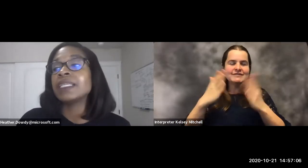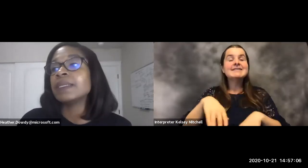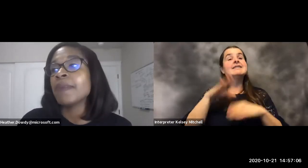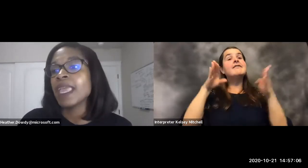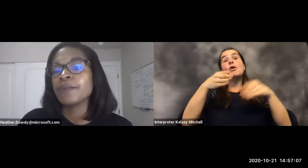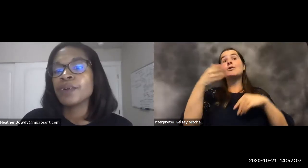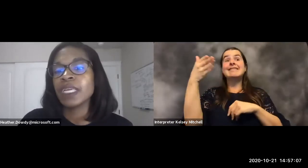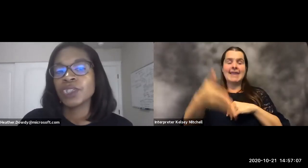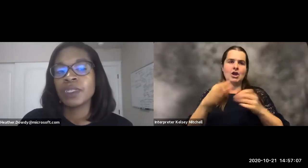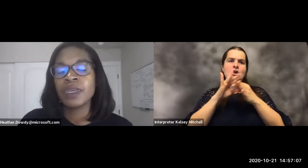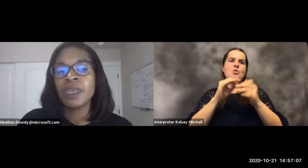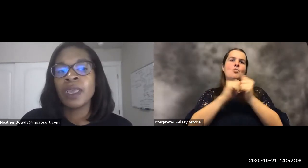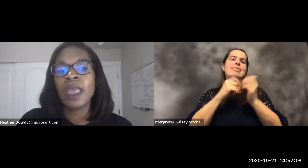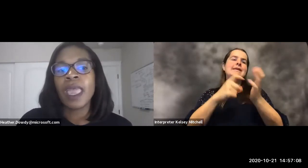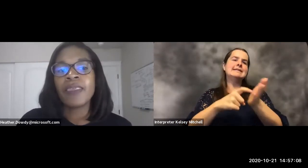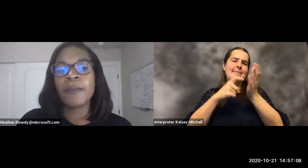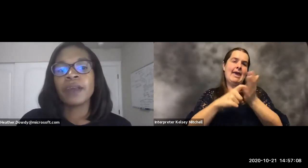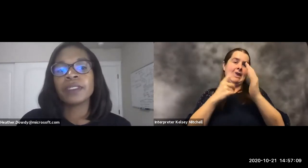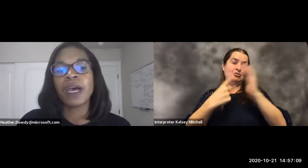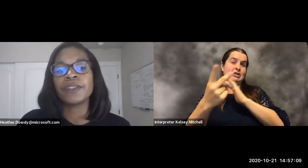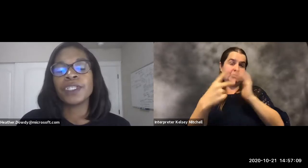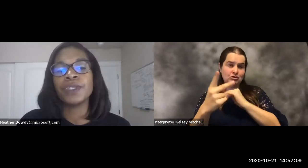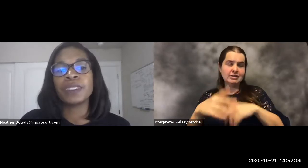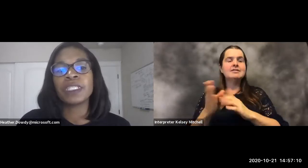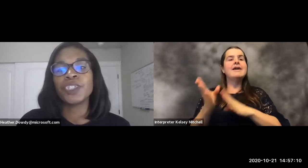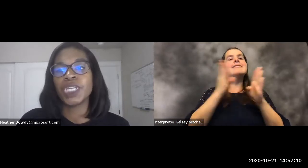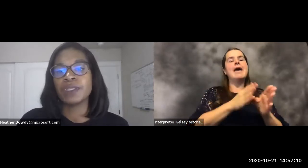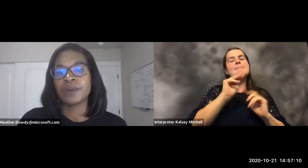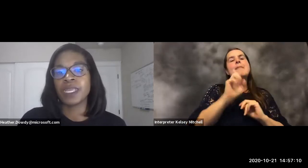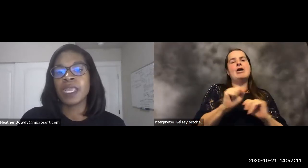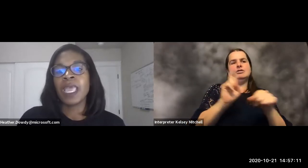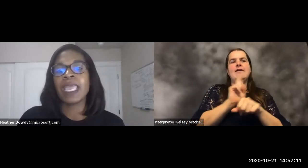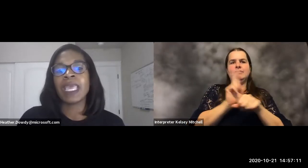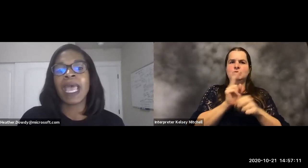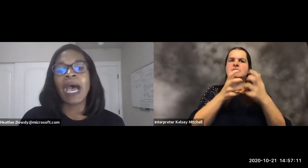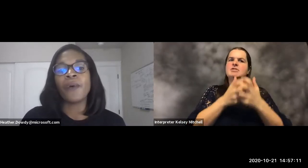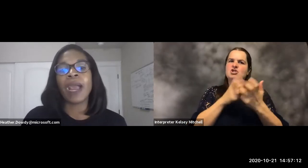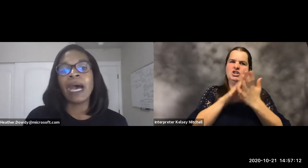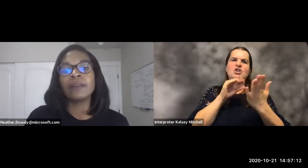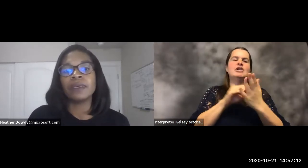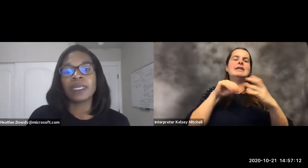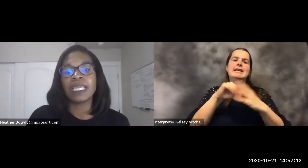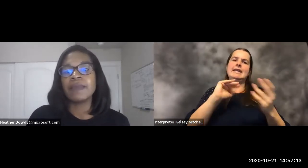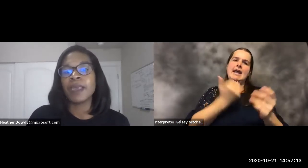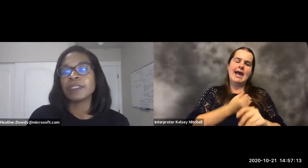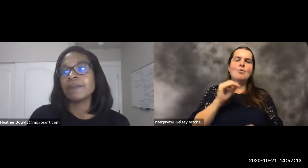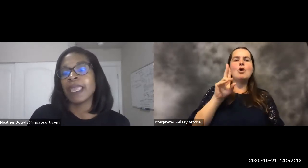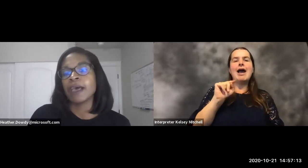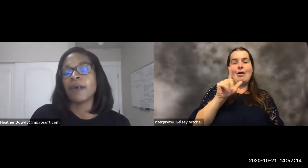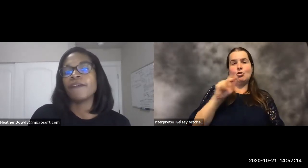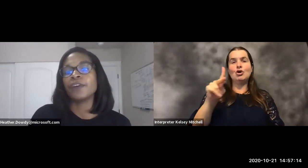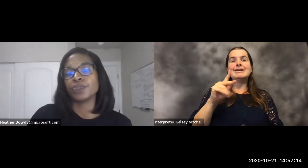is on demand prediction. And then Microsoft uses machine learning in our Outlook